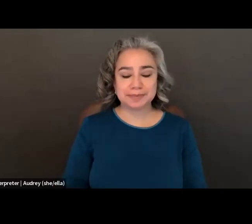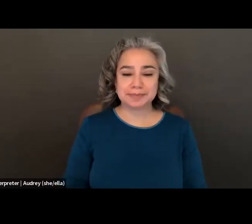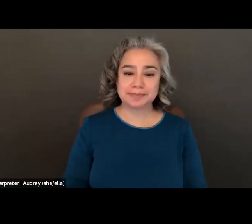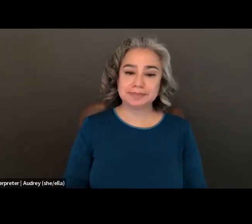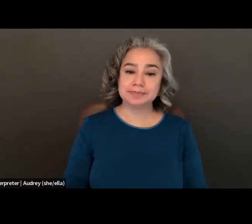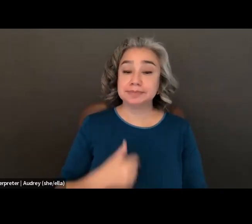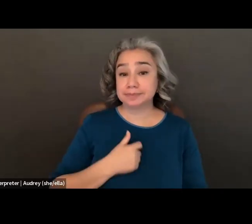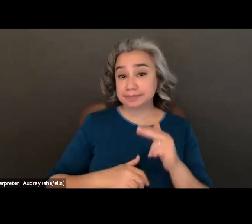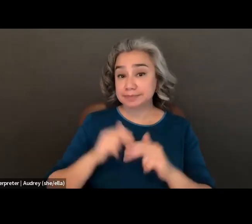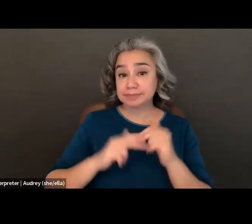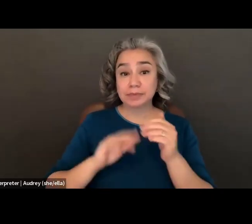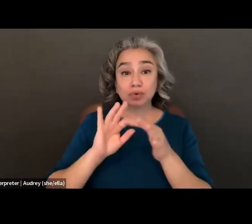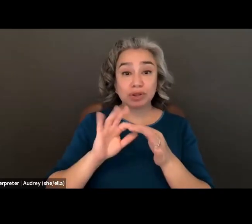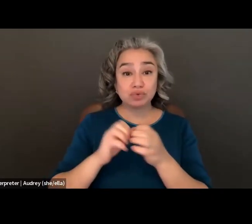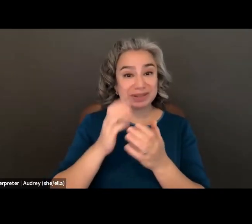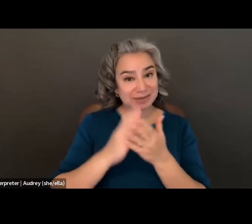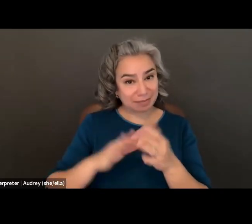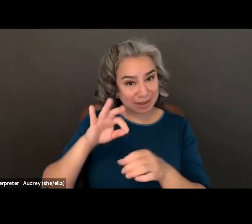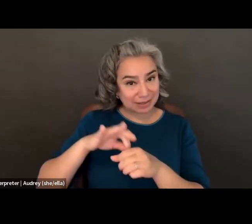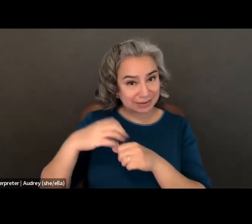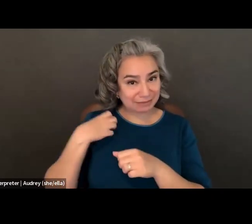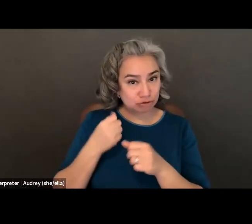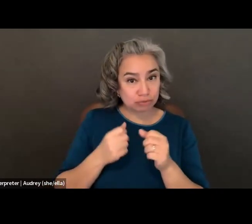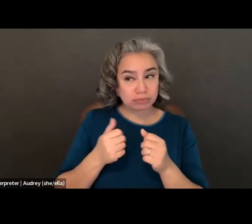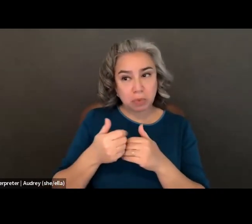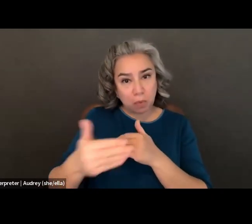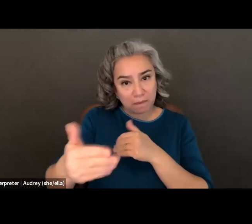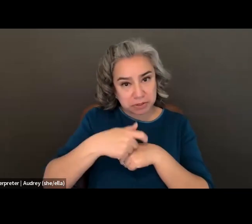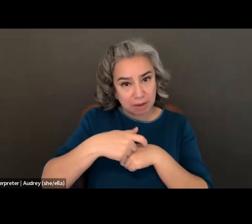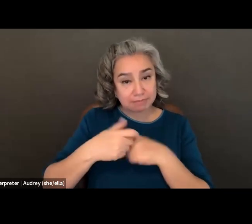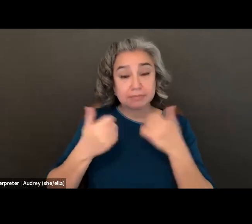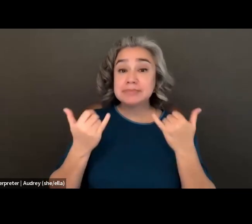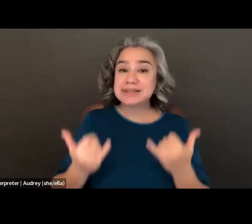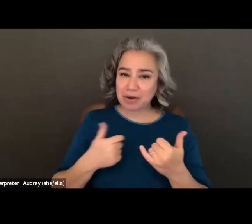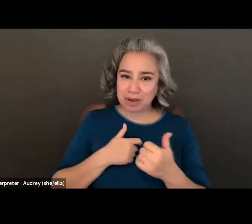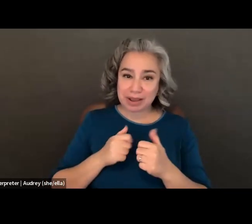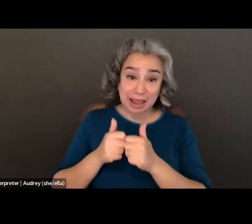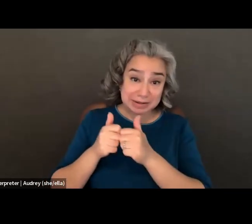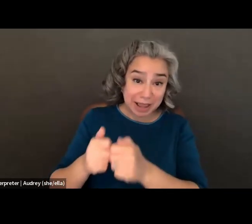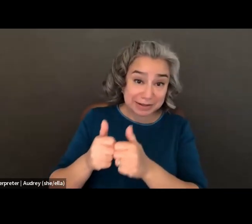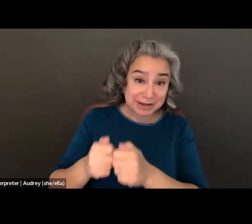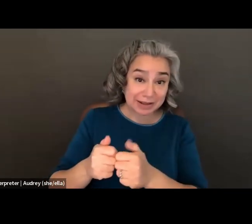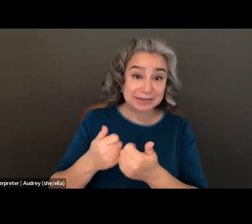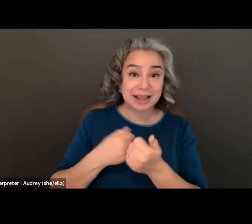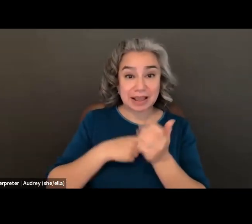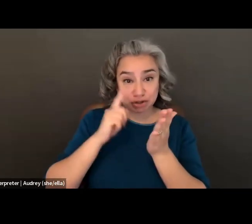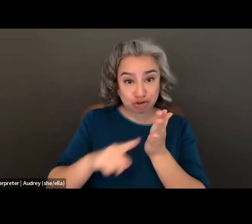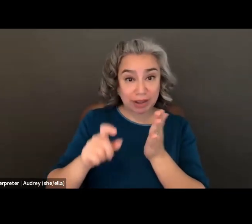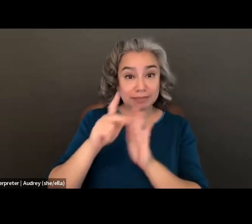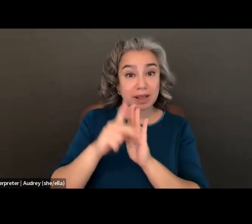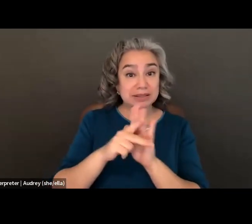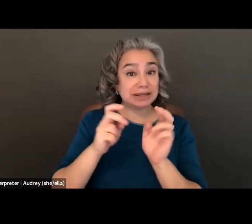As I've built relationships with some elected officials over time, I've gotten to the point where I can text them to check in on policy